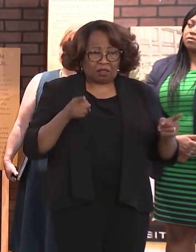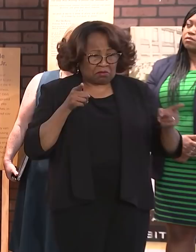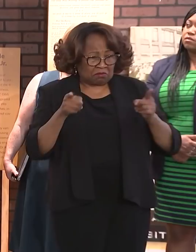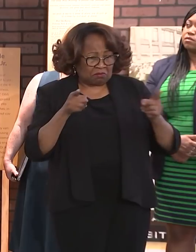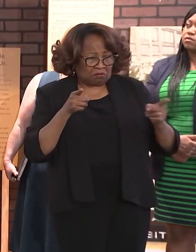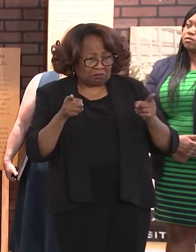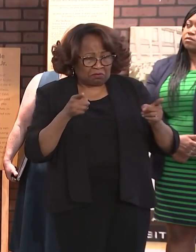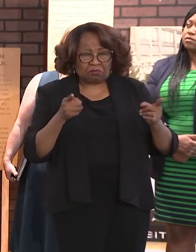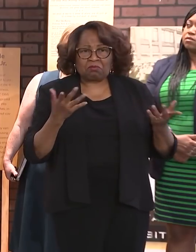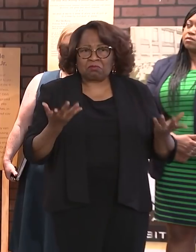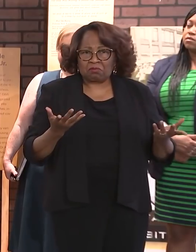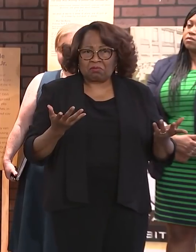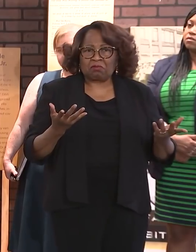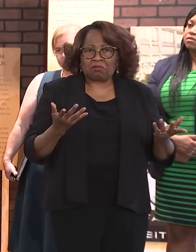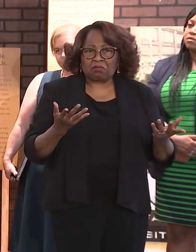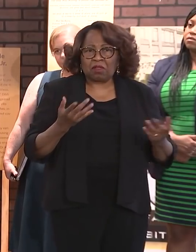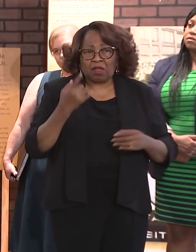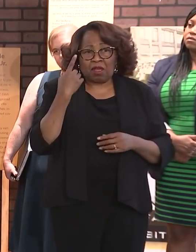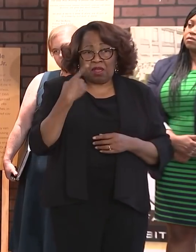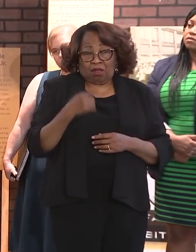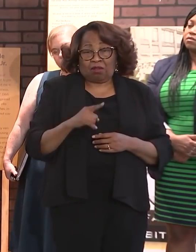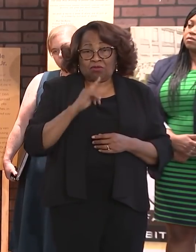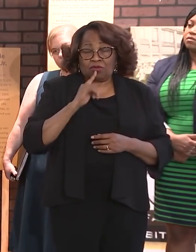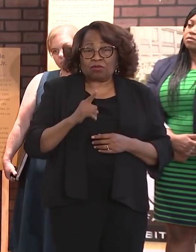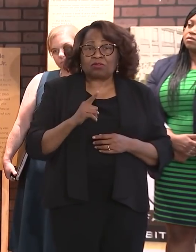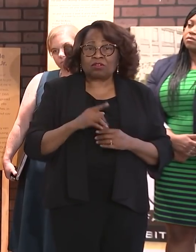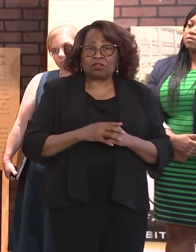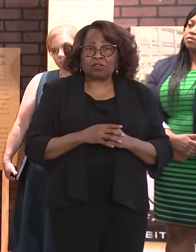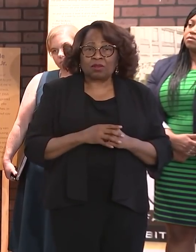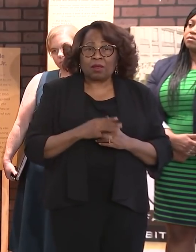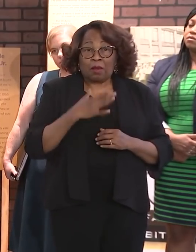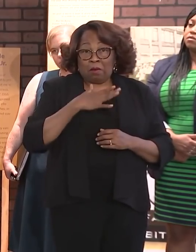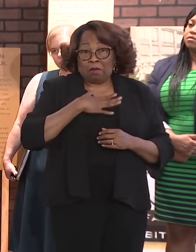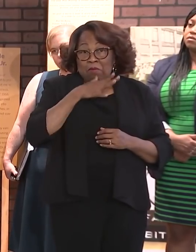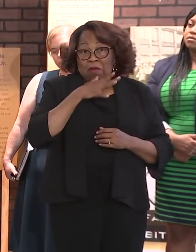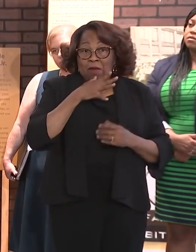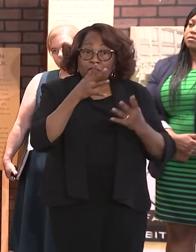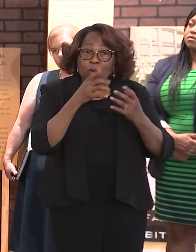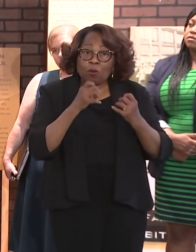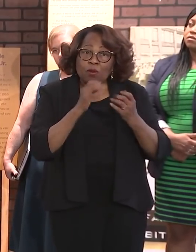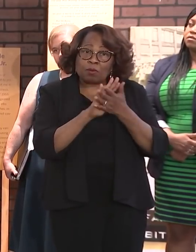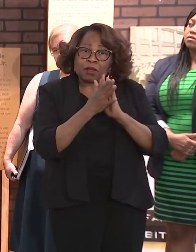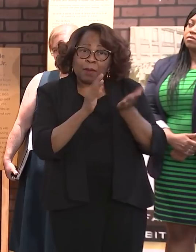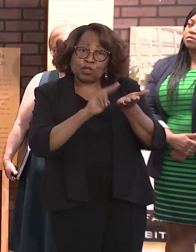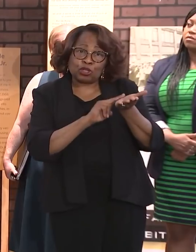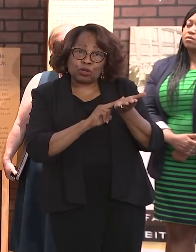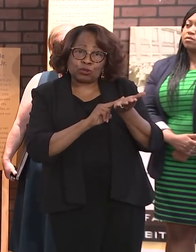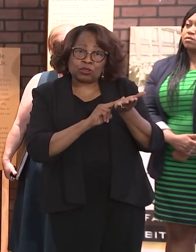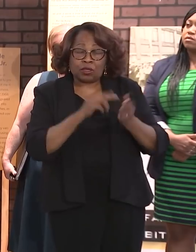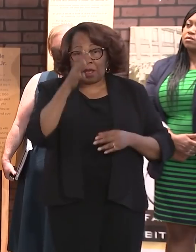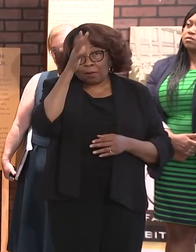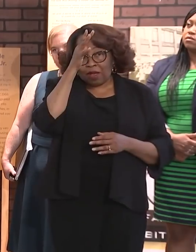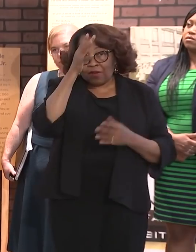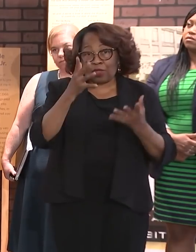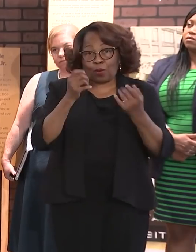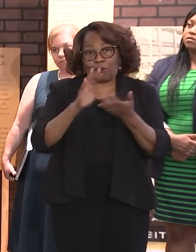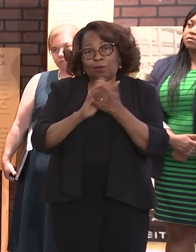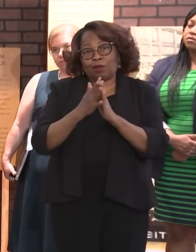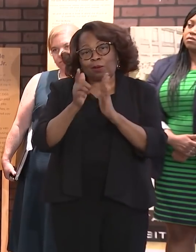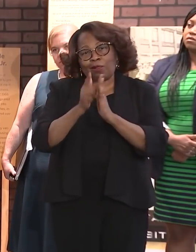dreams that were never realized. My mother wanted to be a nurse, and my father wanted to be a